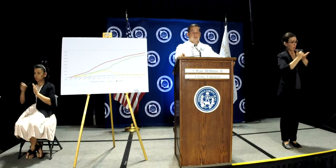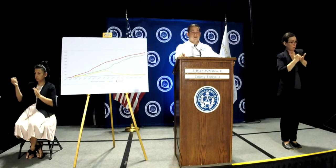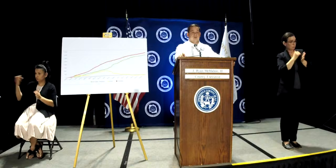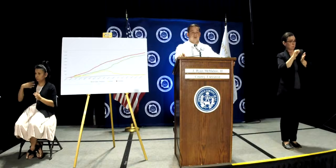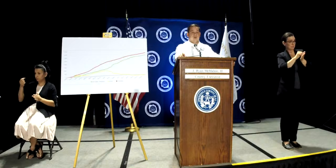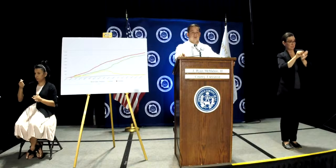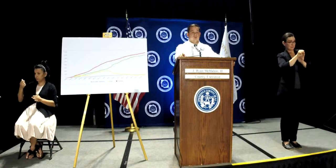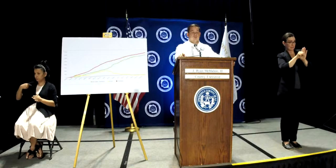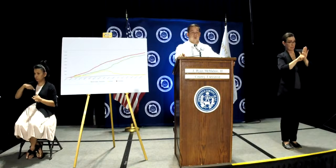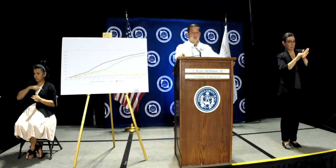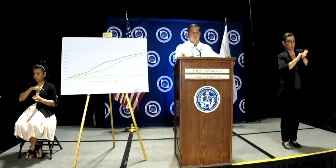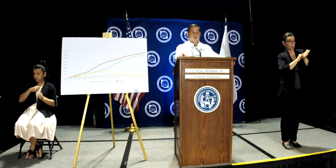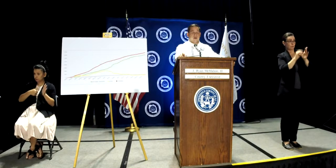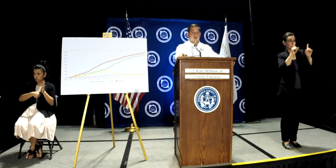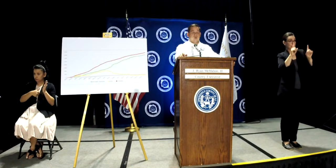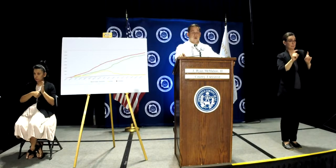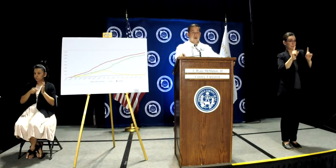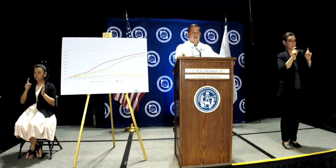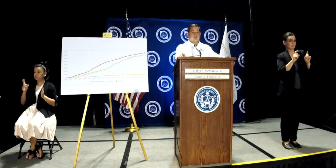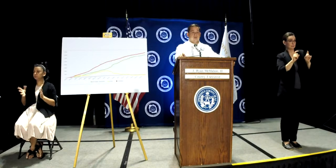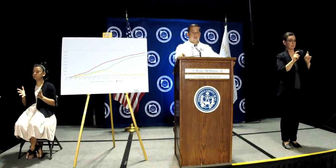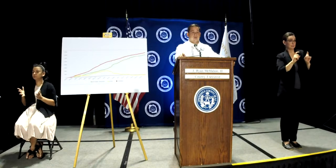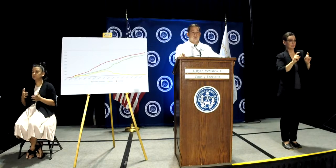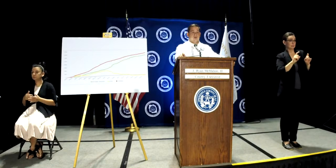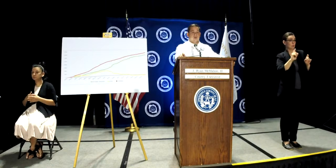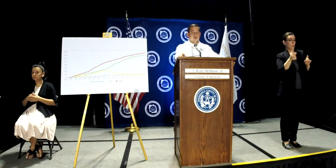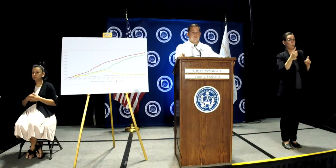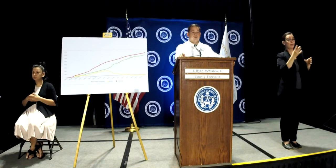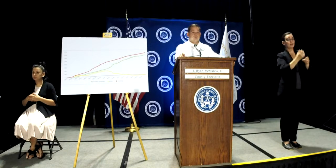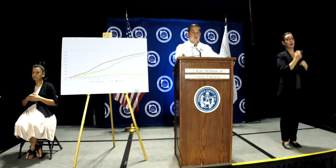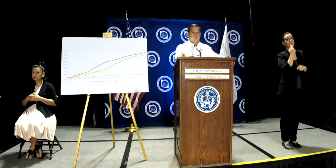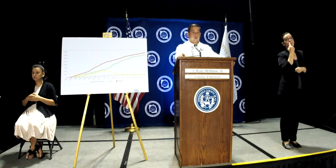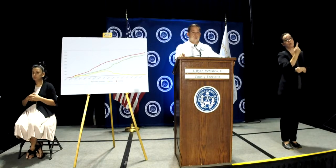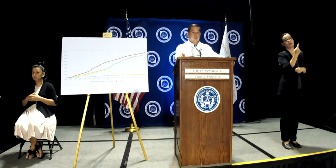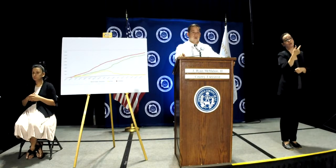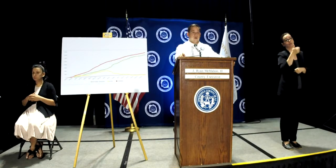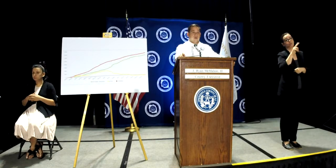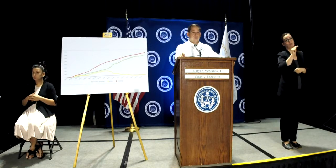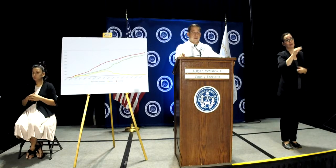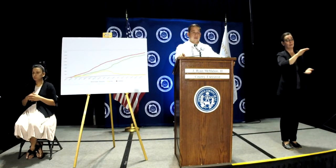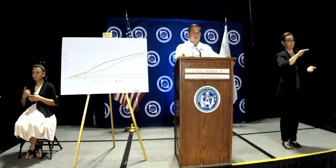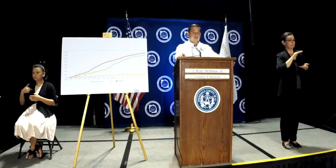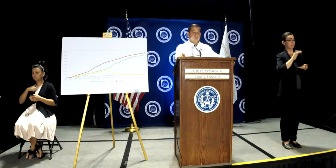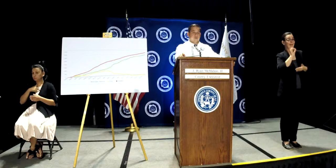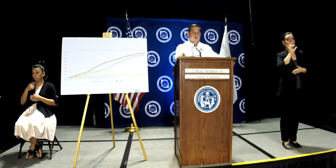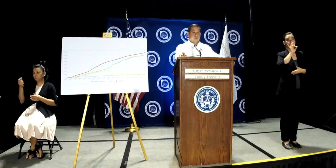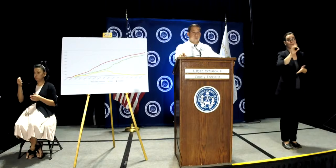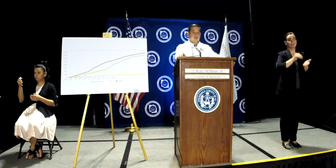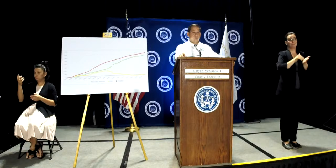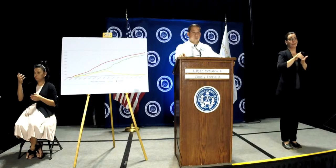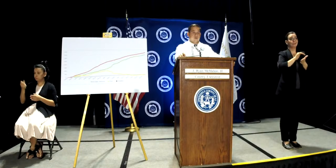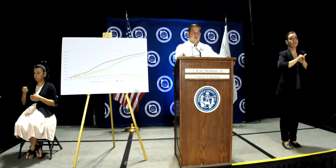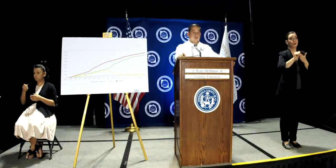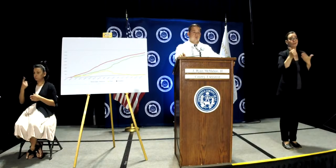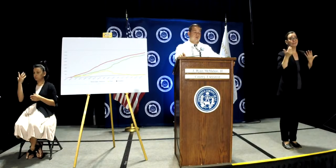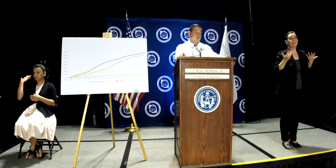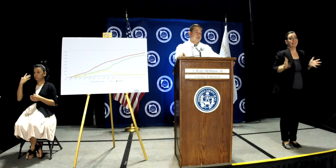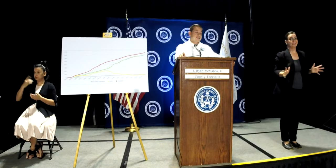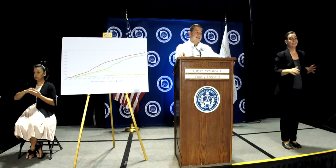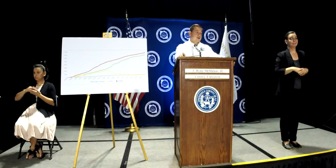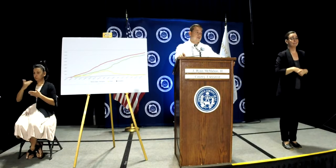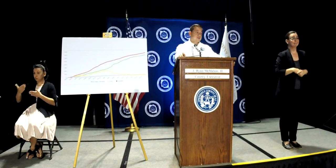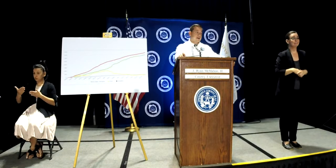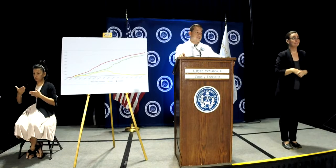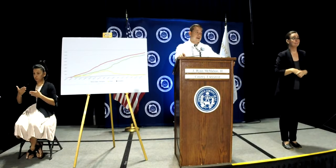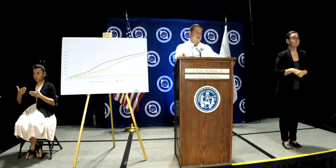We received a $1.8 million grant, I think about a month ago, that they only